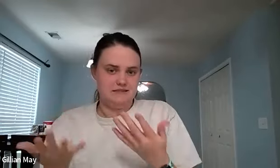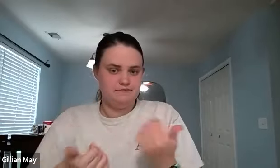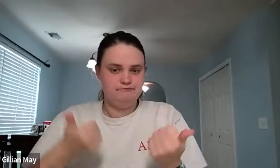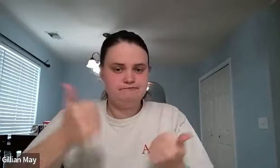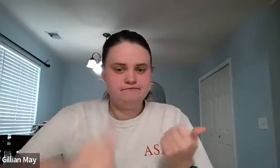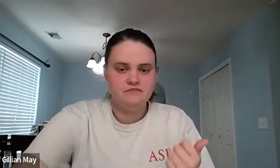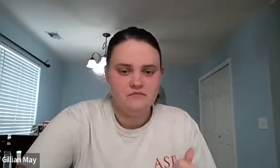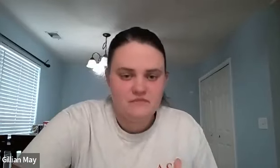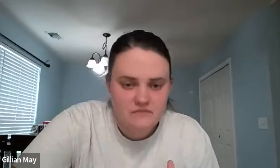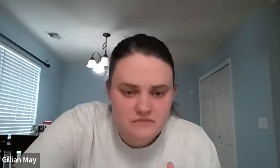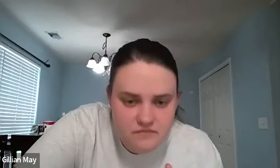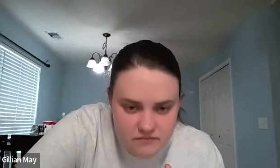signs?